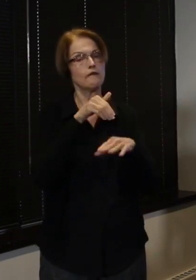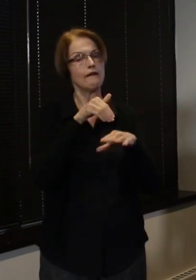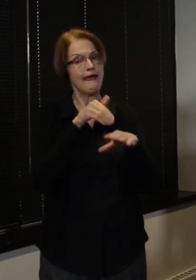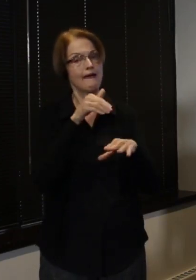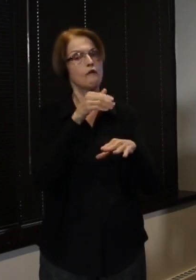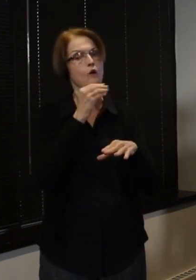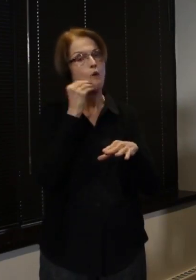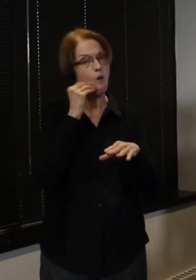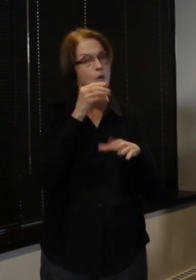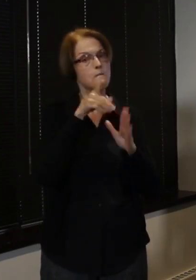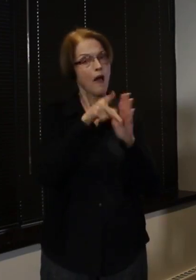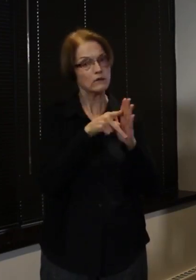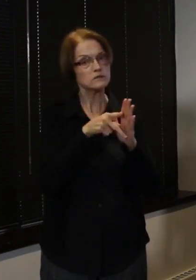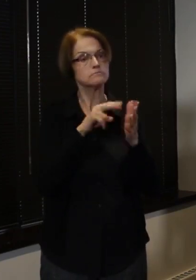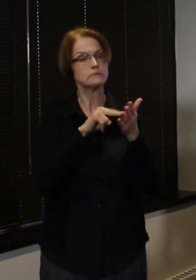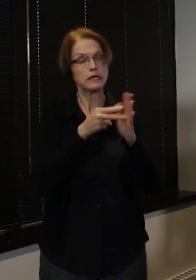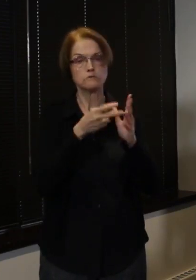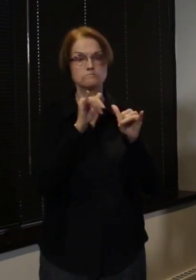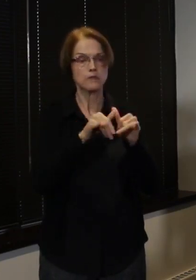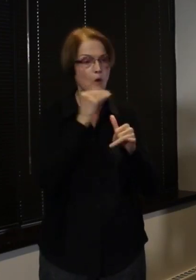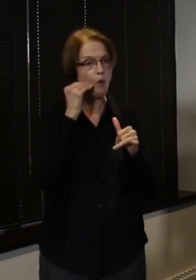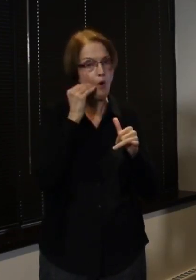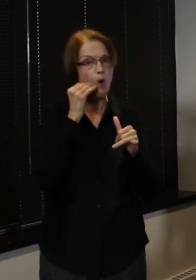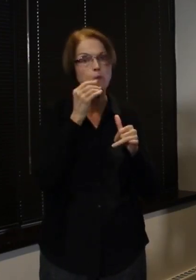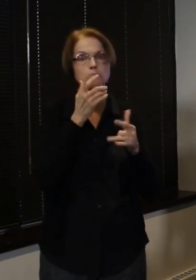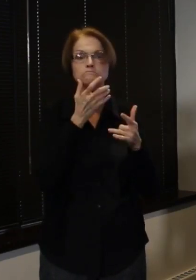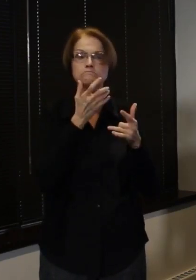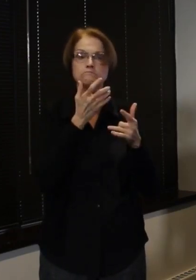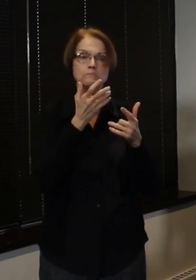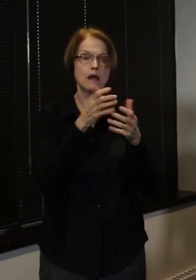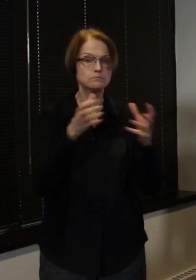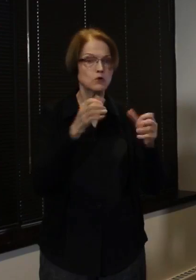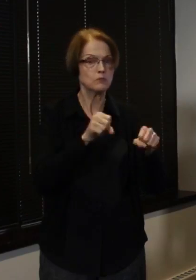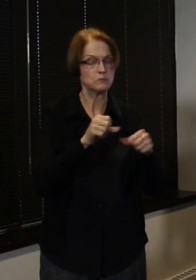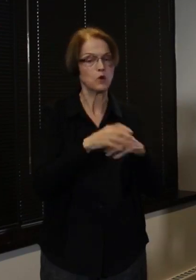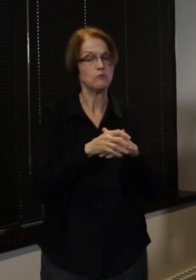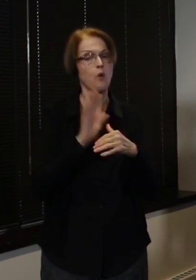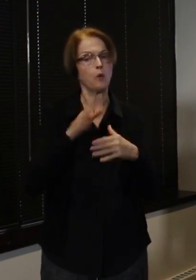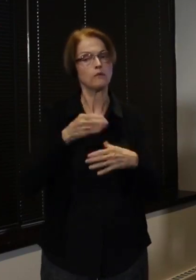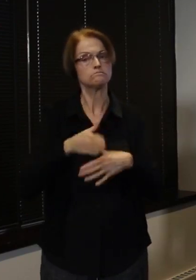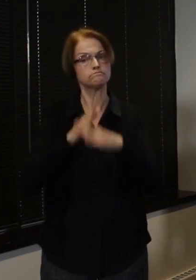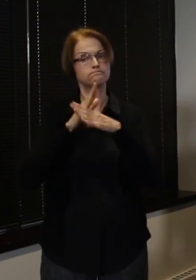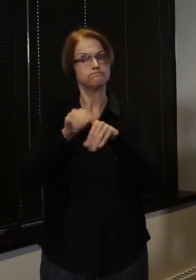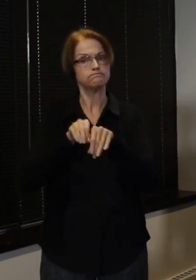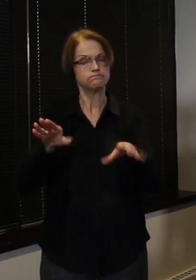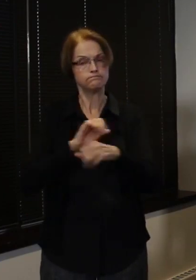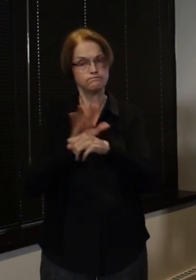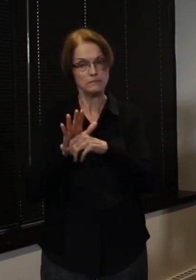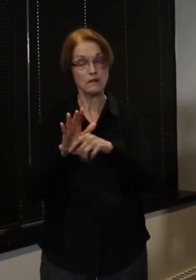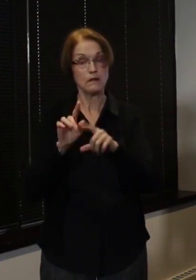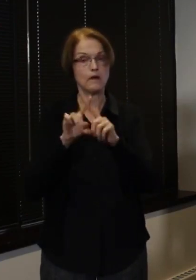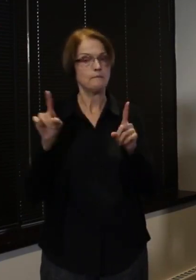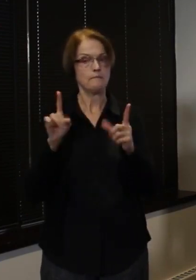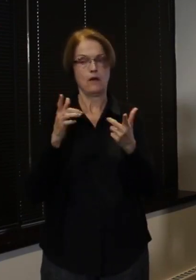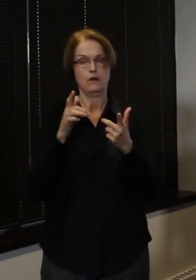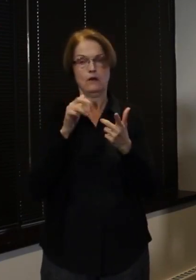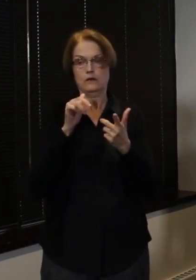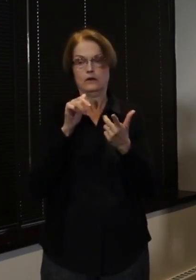the virus in check. But we are still fighting this battle without all the weapons and tools that we